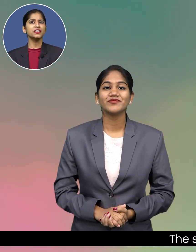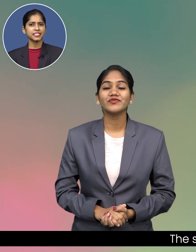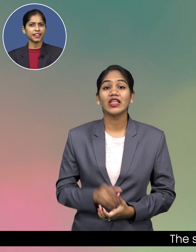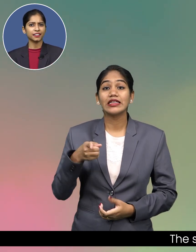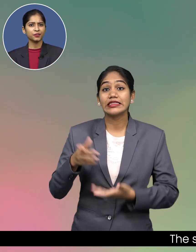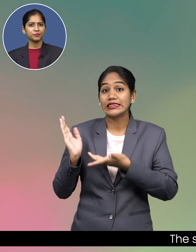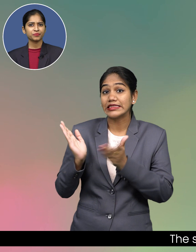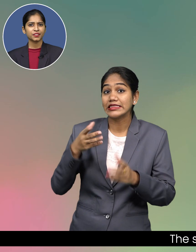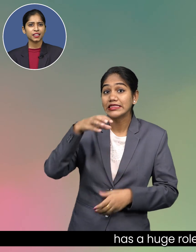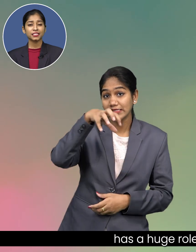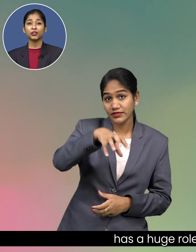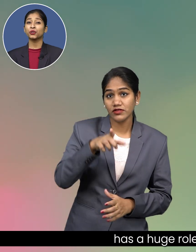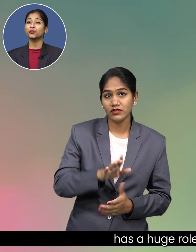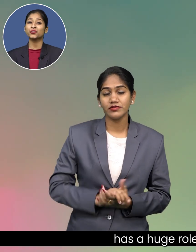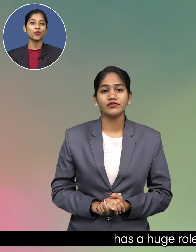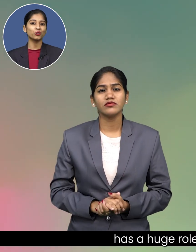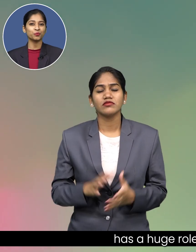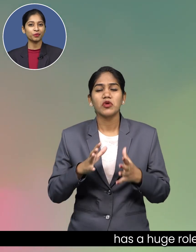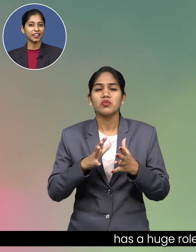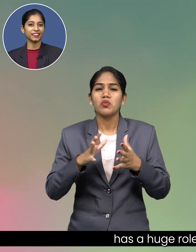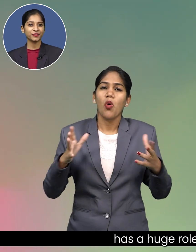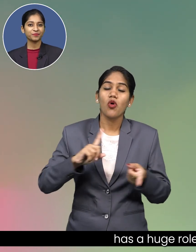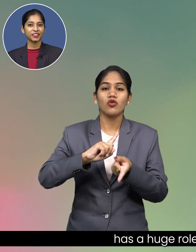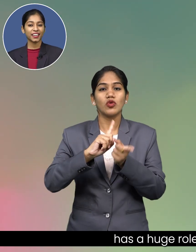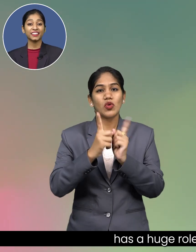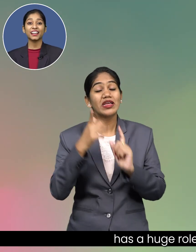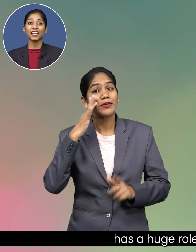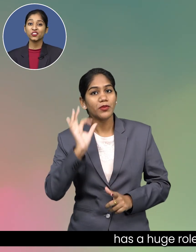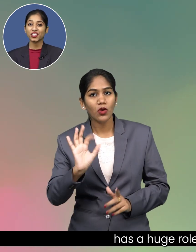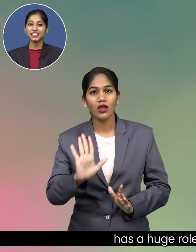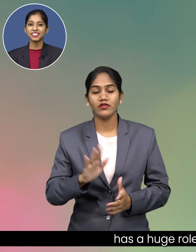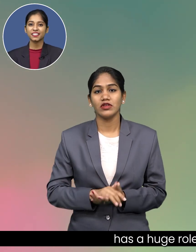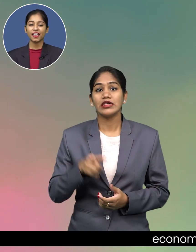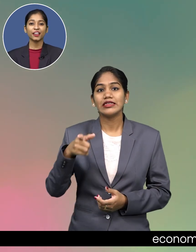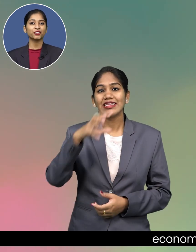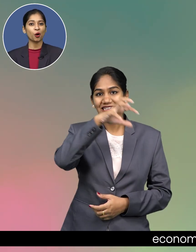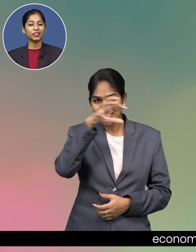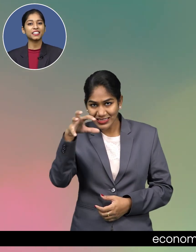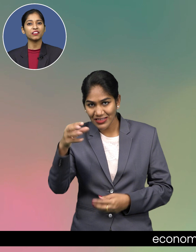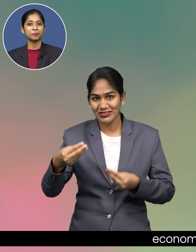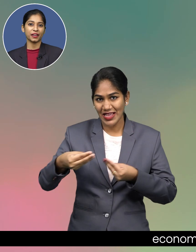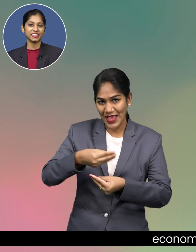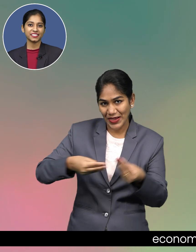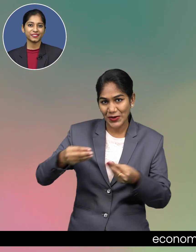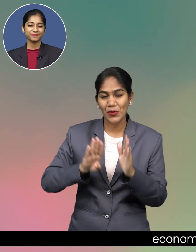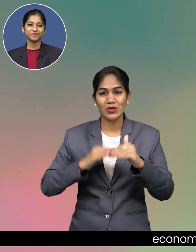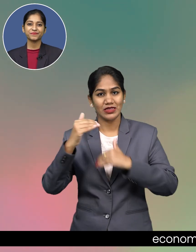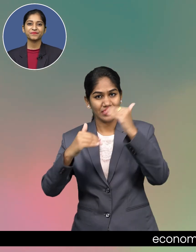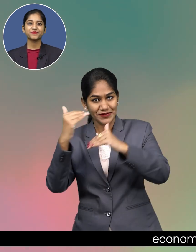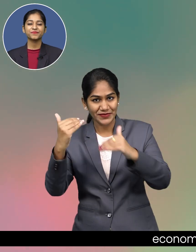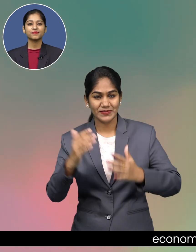The service sector has a huge role to play in the country's economic development.